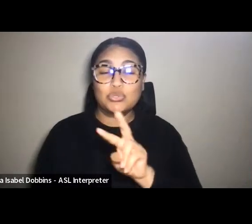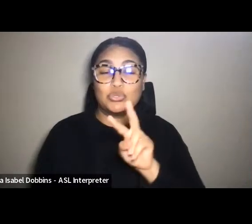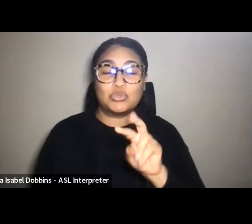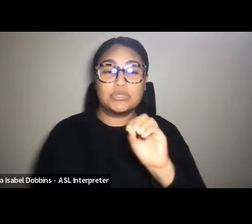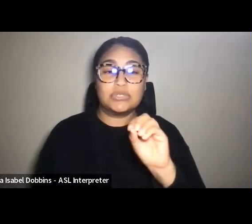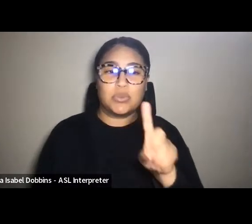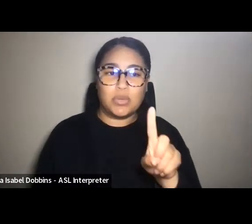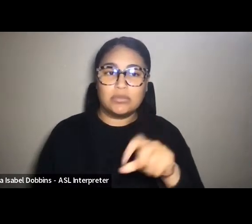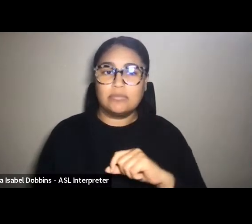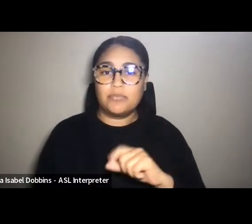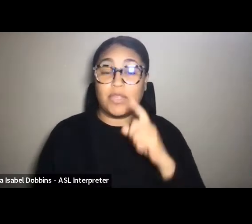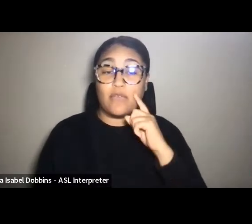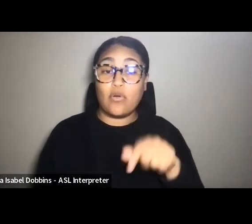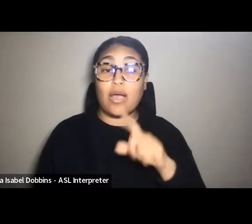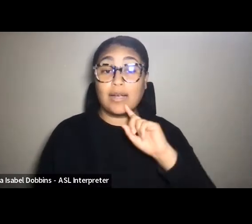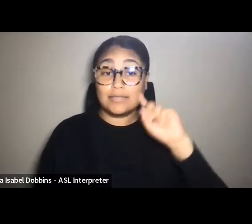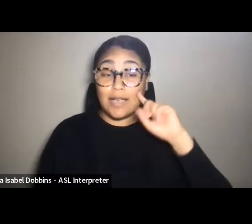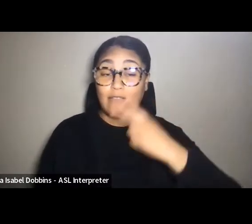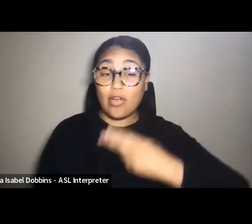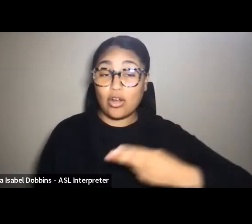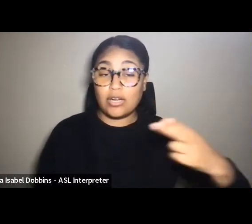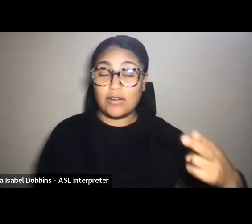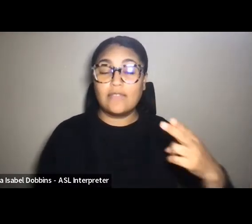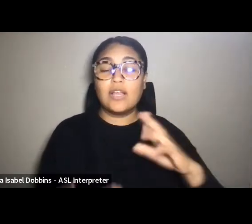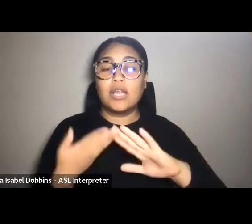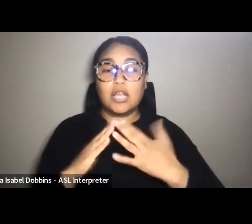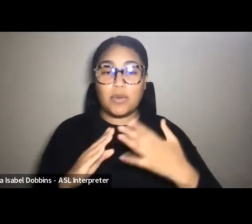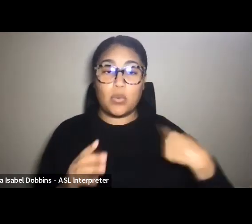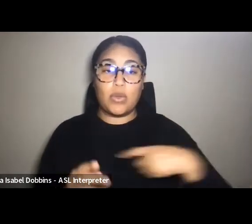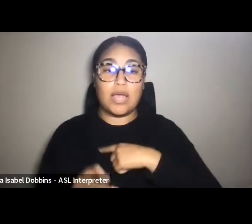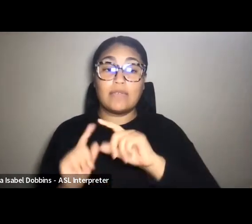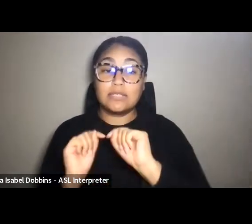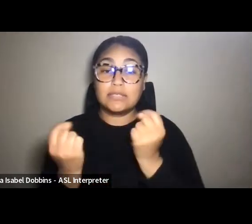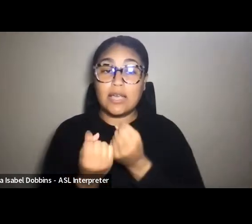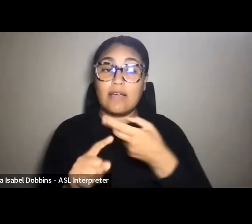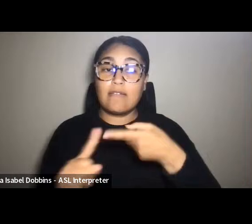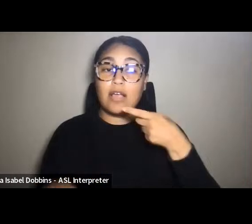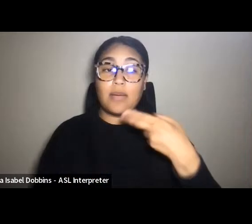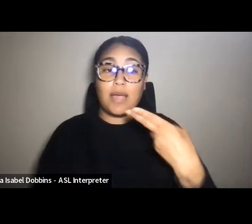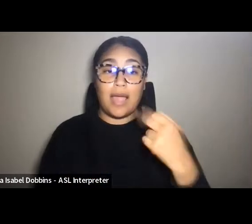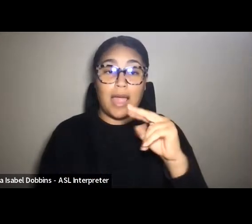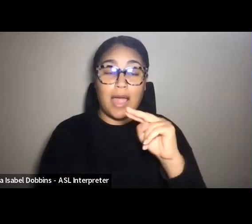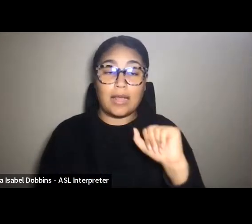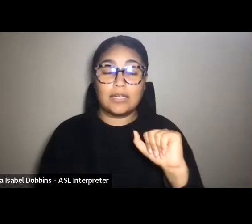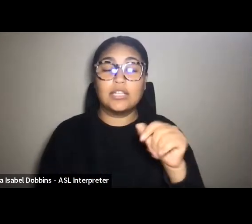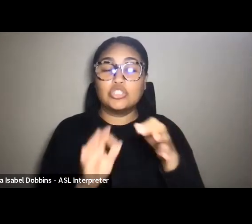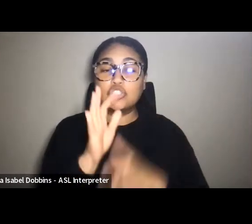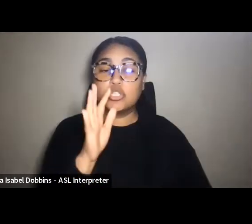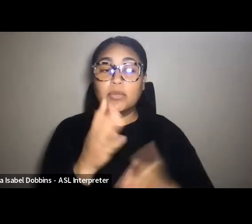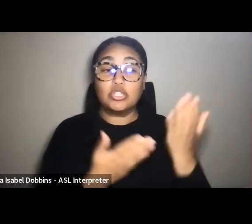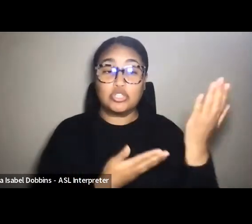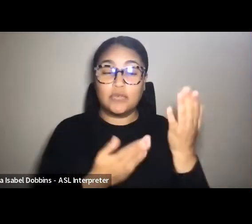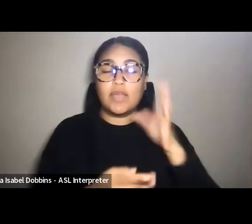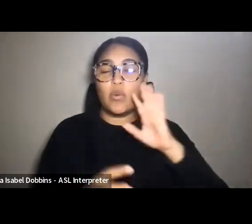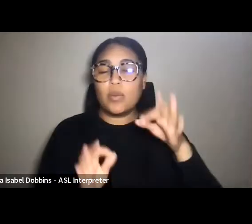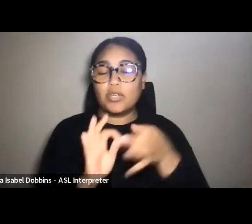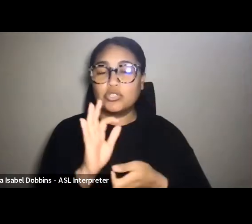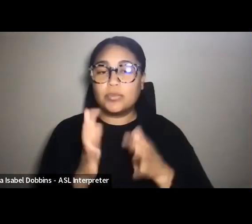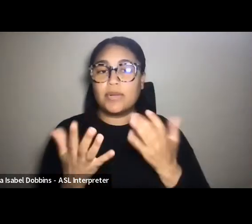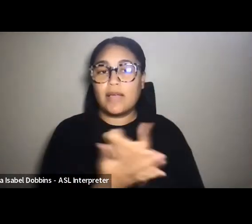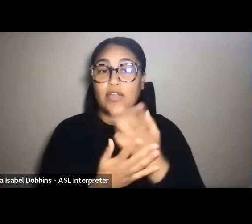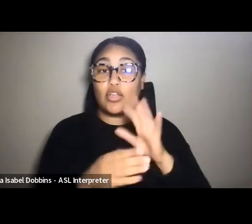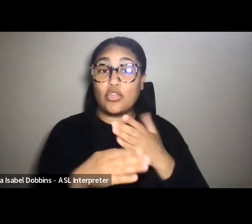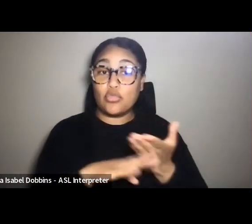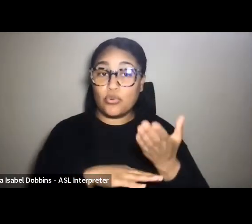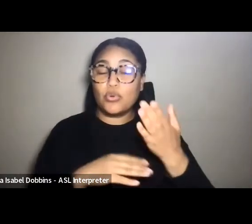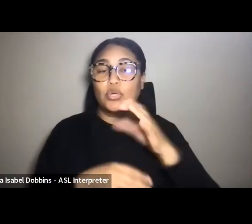650-558-2201. For our deaf and hard of hearing community, we have a team from Hannah Interpreting Services, and they will be interpreting our meeting over